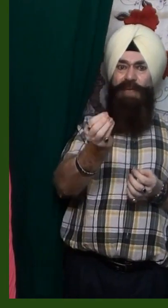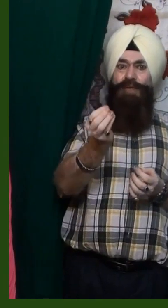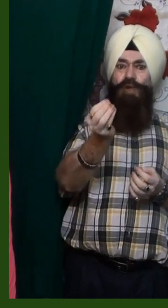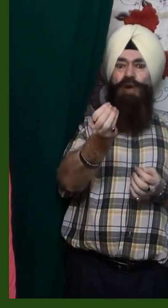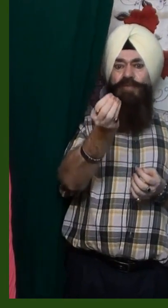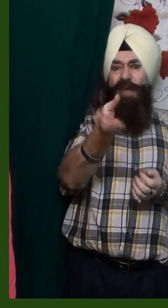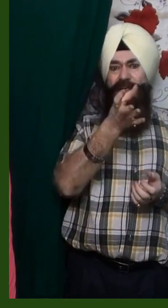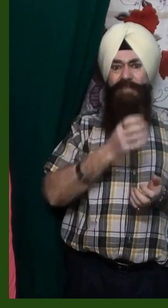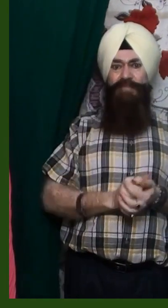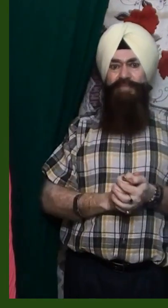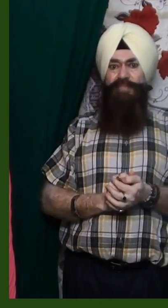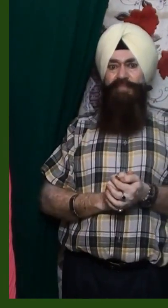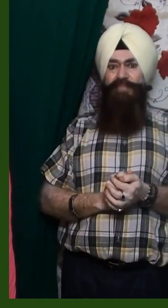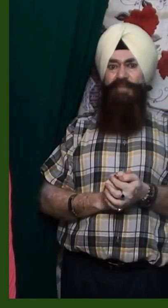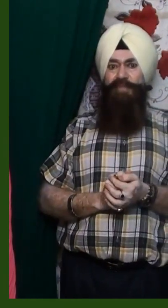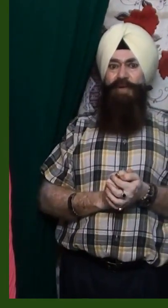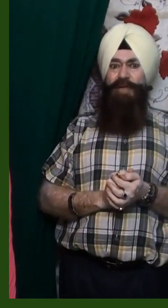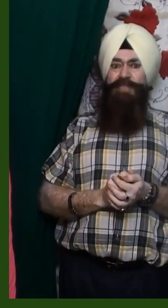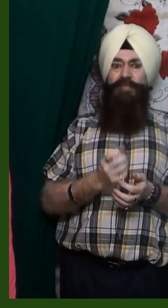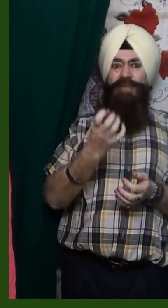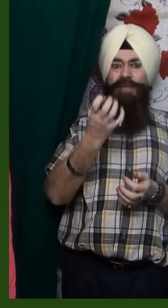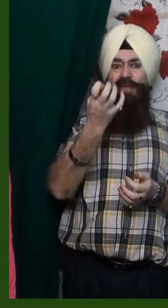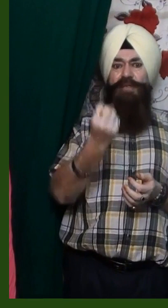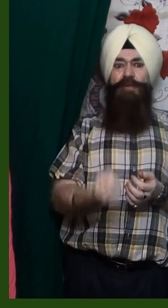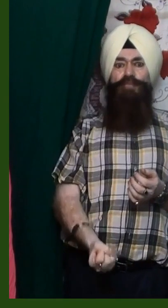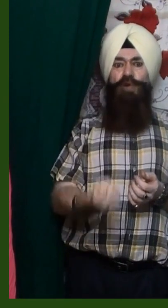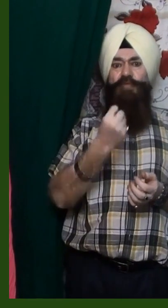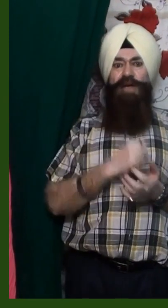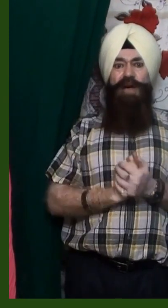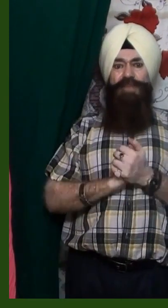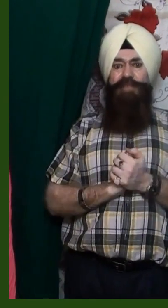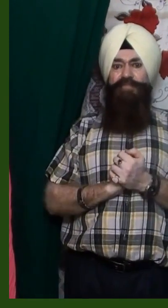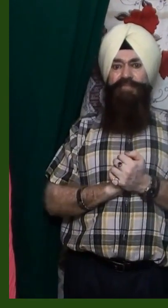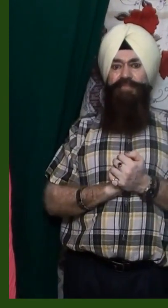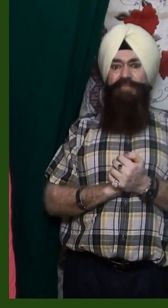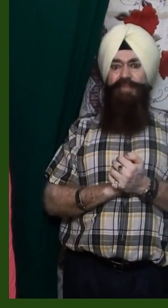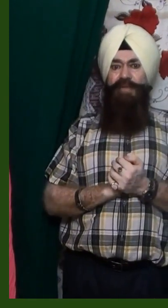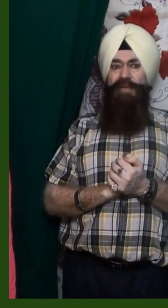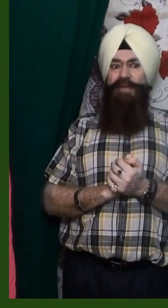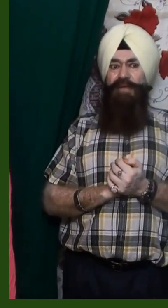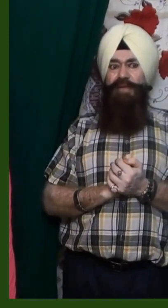you feel you are on weight because of the pull of the earth.